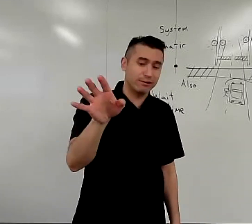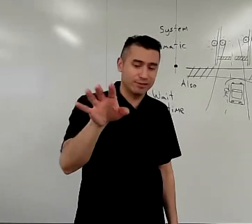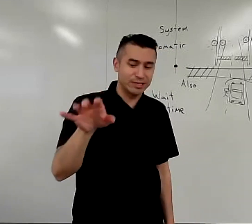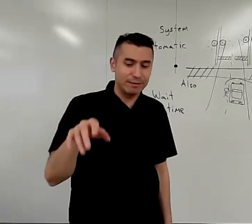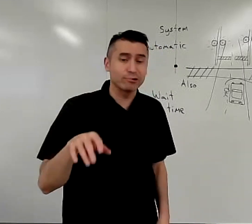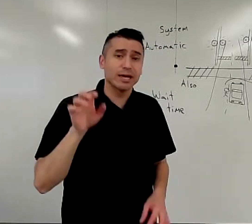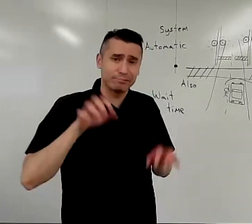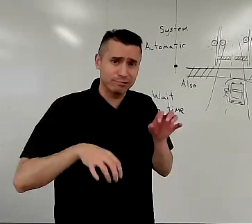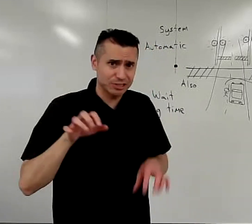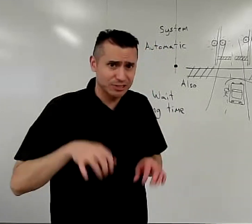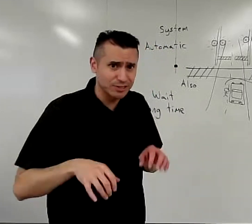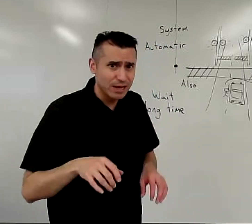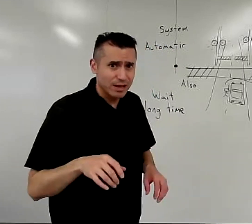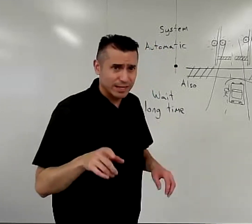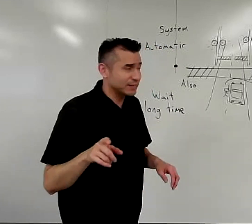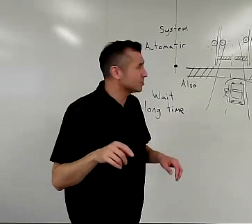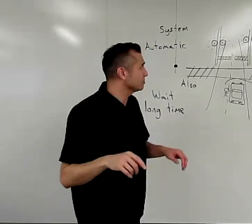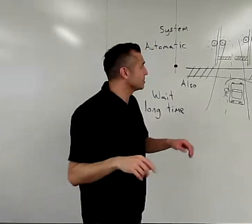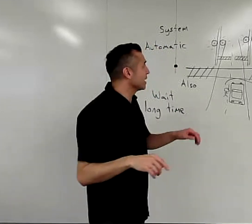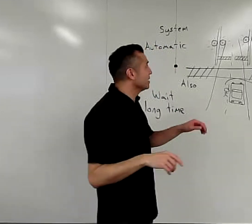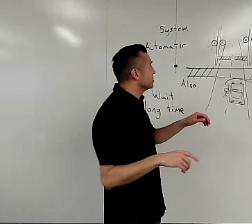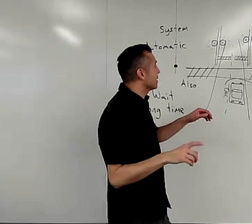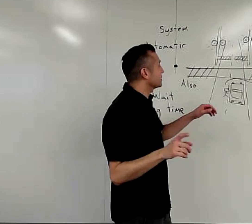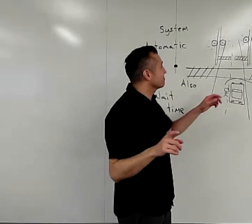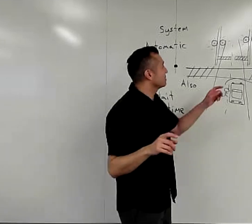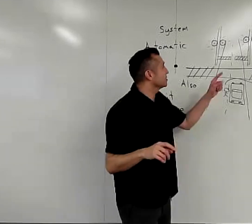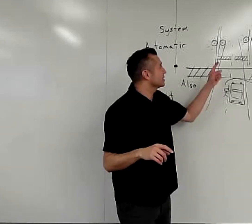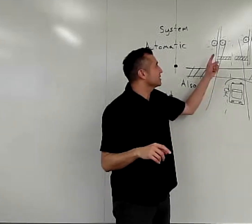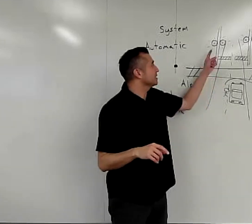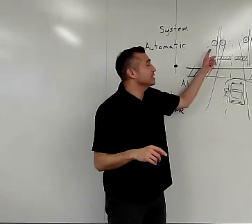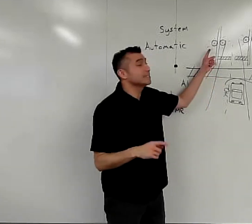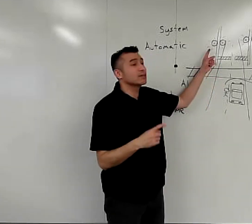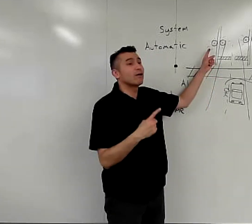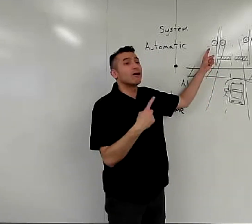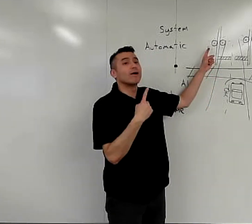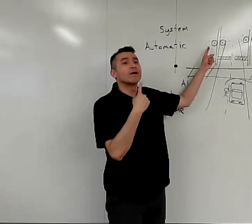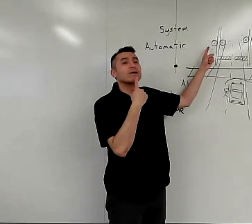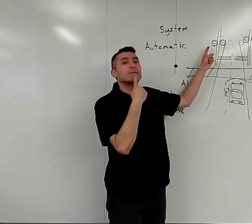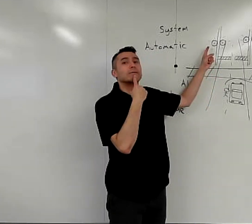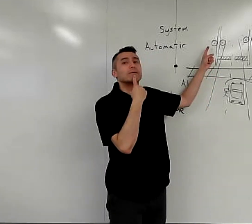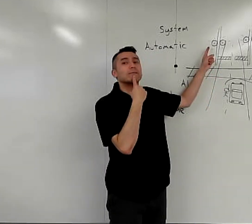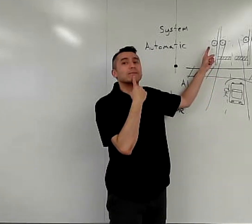mic or anytime or type your questions in the Zoom chat. So excellent question, Destiny. These are